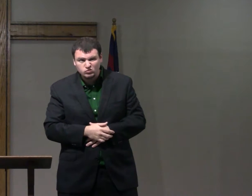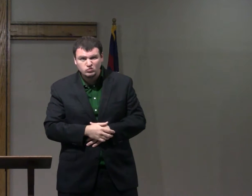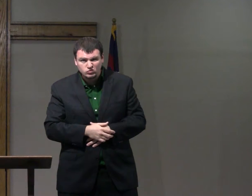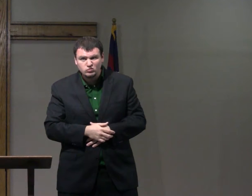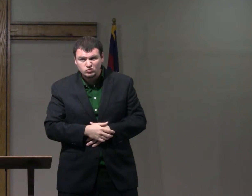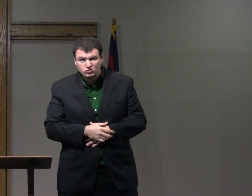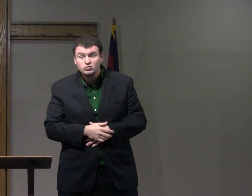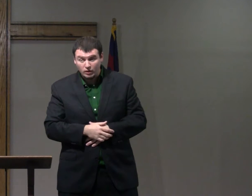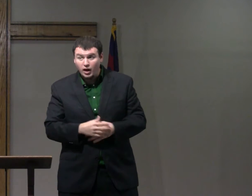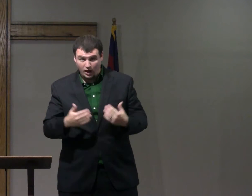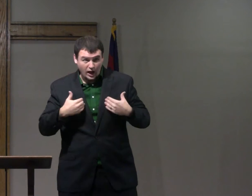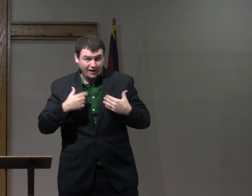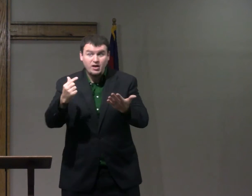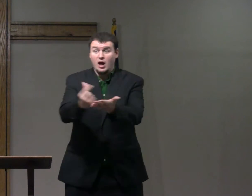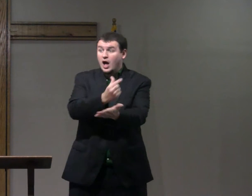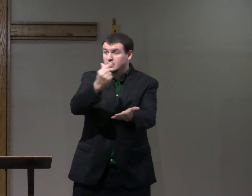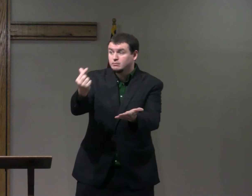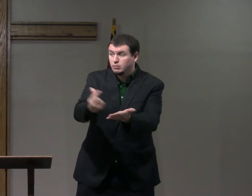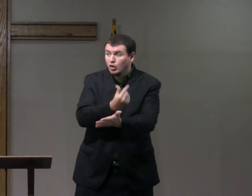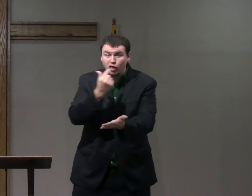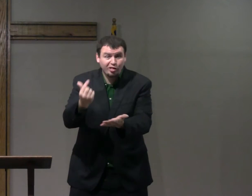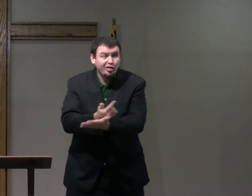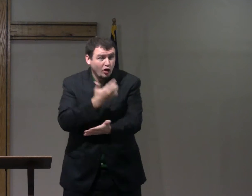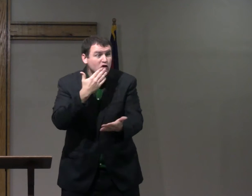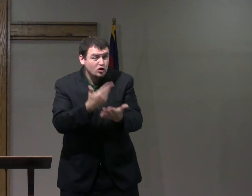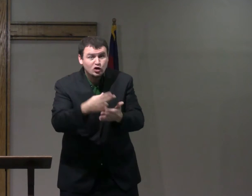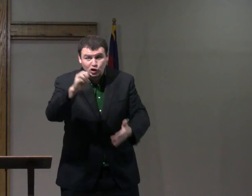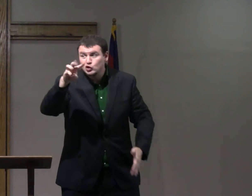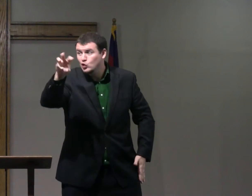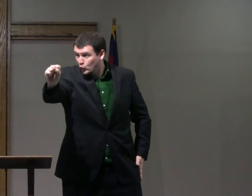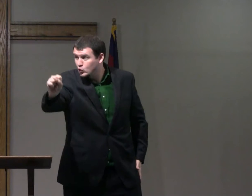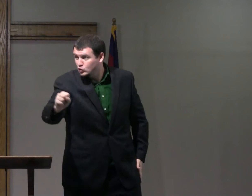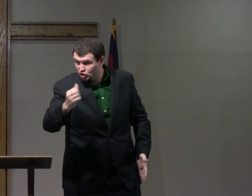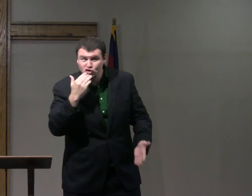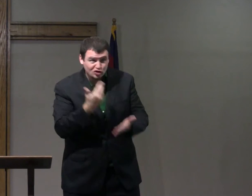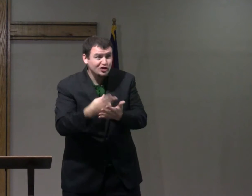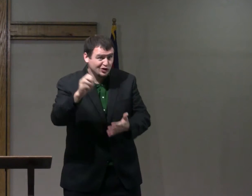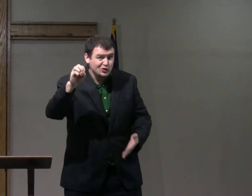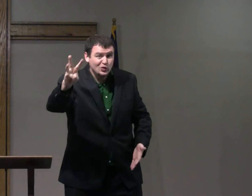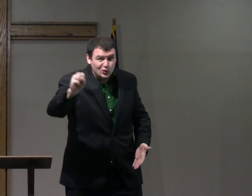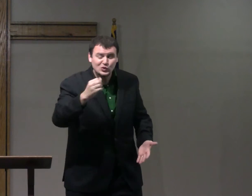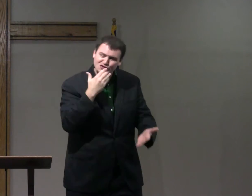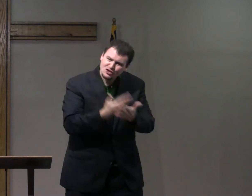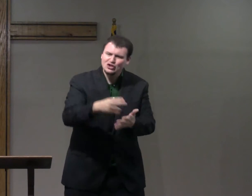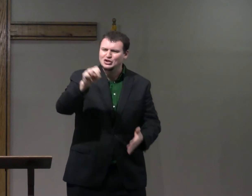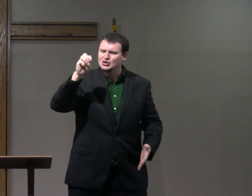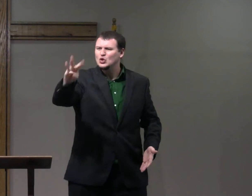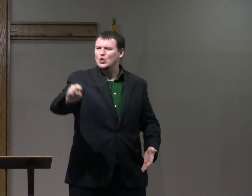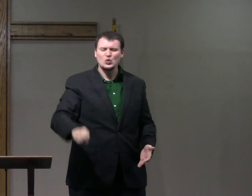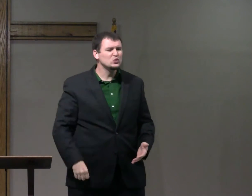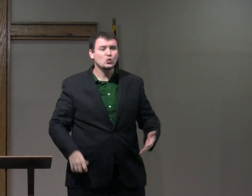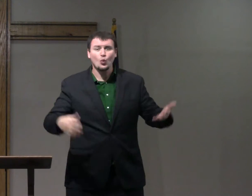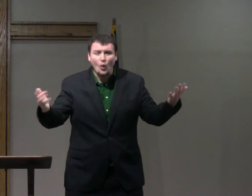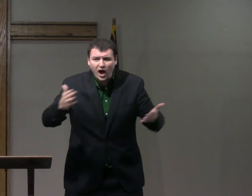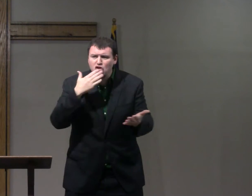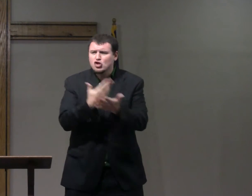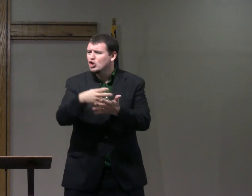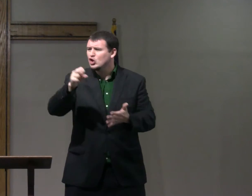Unfortunately, there's some bad news. Yes, we have the good gospel, which is the good news. The good news. What's the